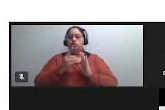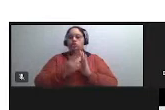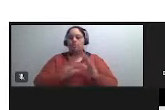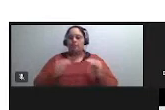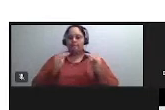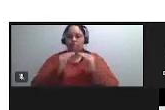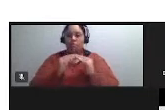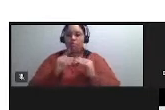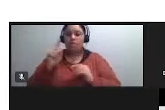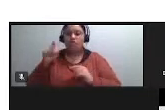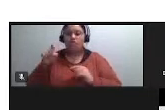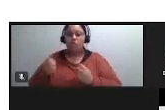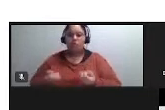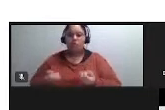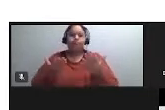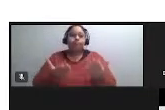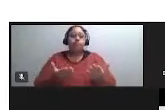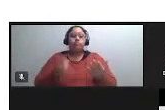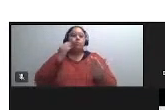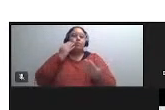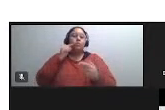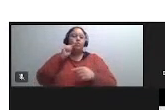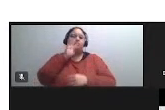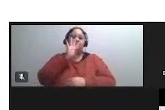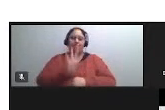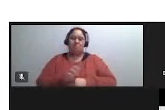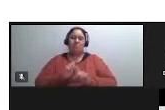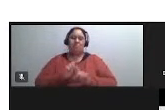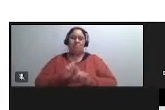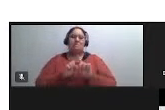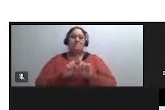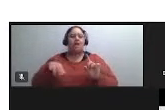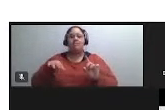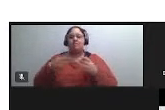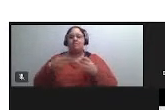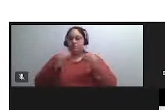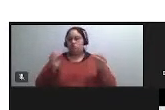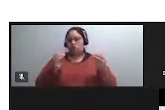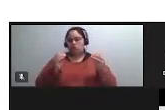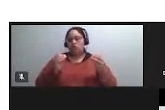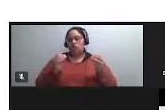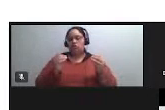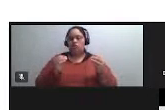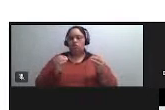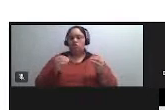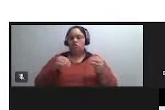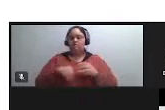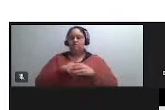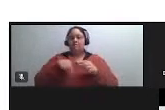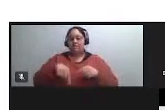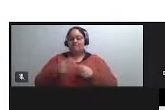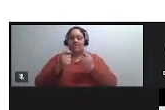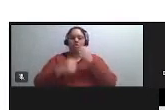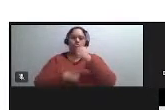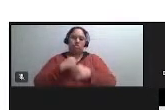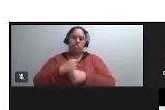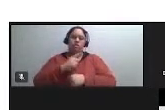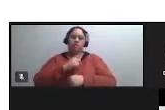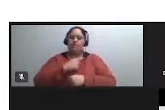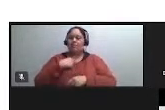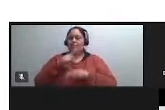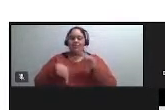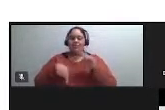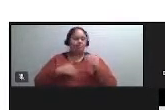we were supposed to launch by Q4, but it was not completed in the financial year, so therefore we could